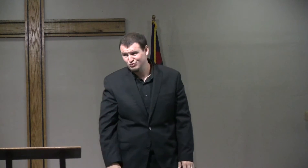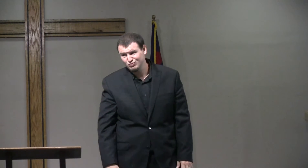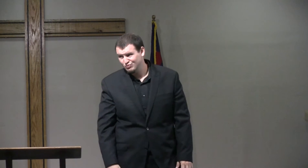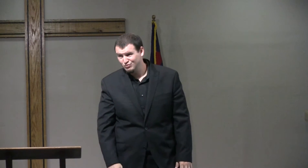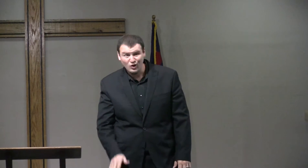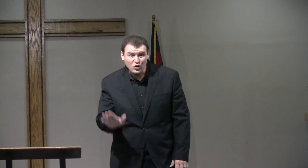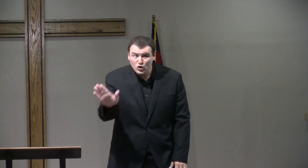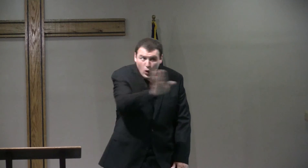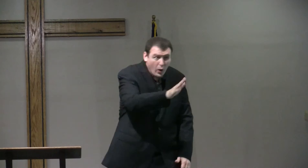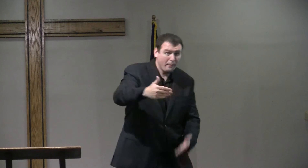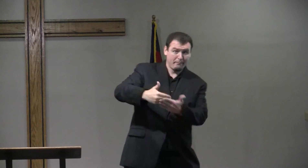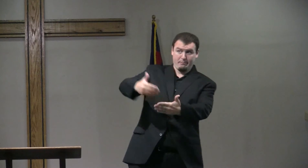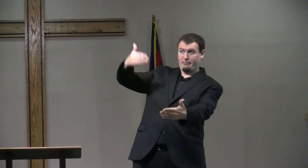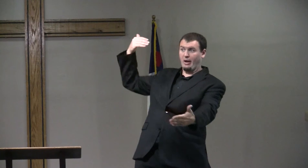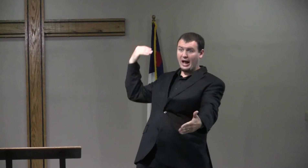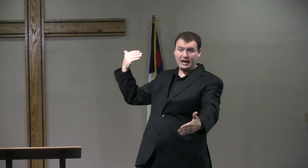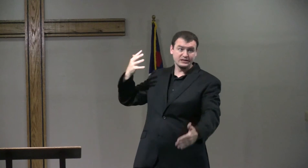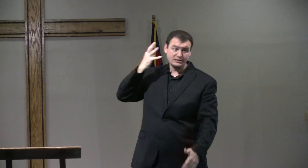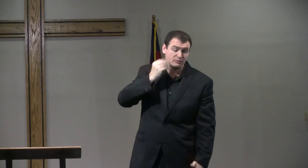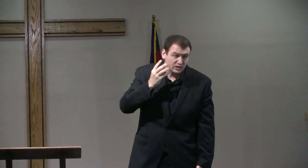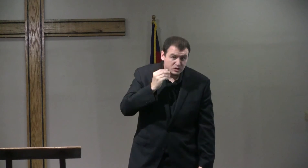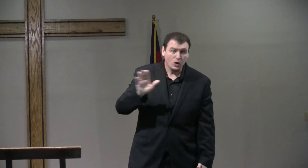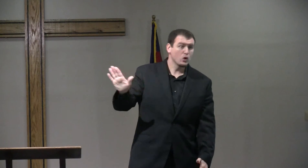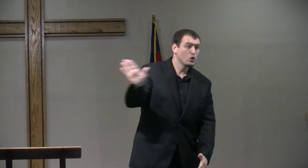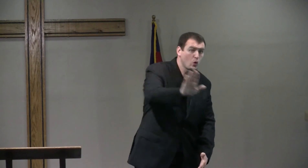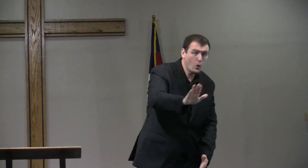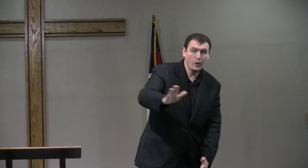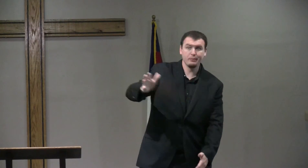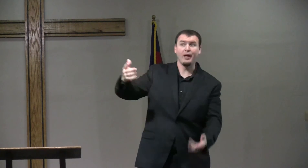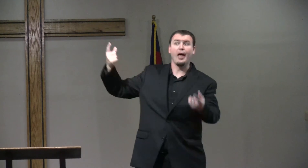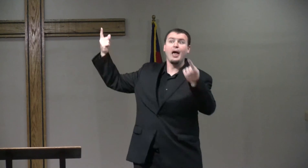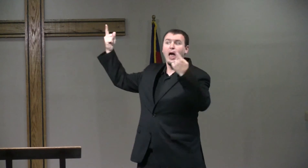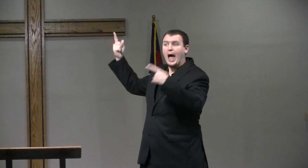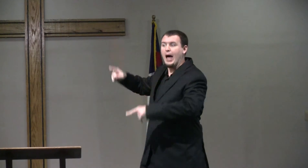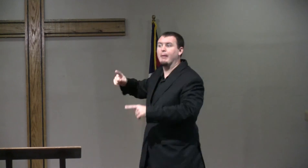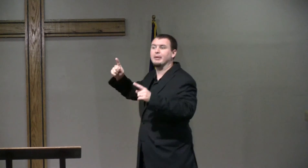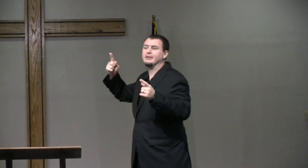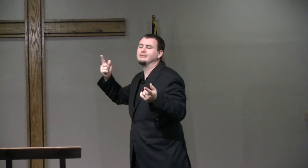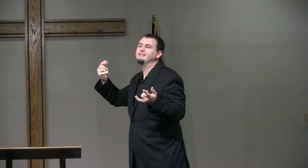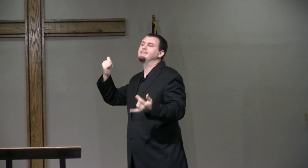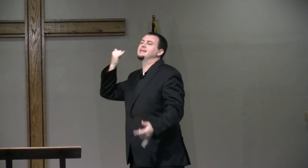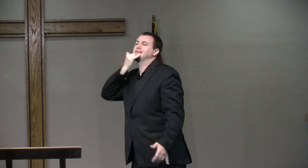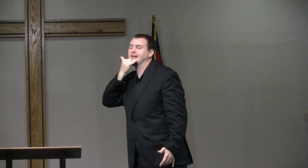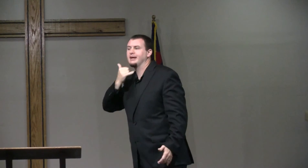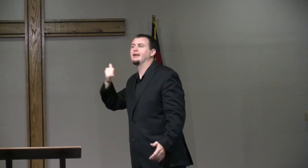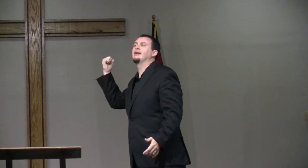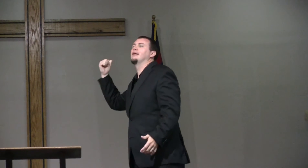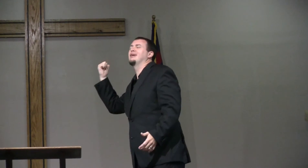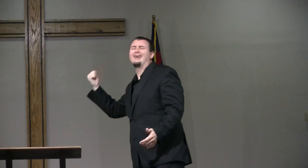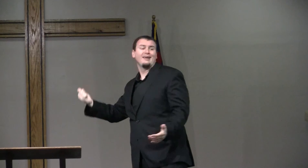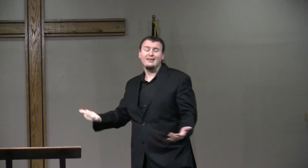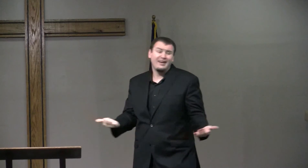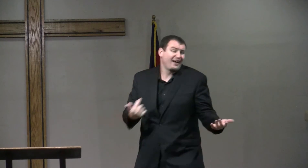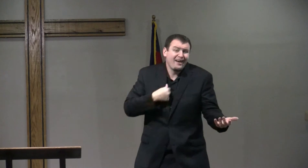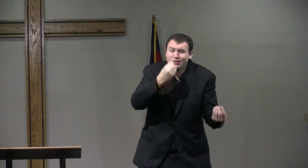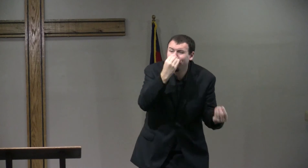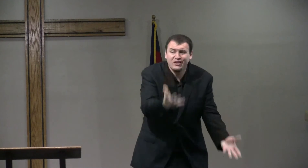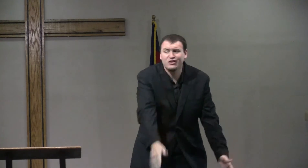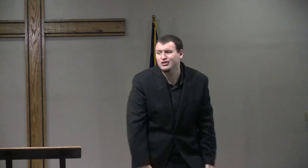problems. Your past experiences, the things that has happened to you, your